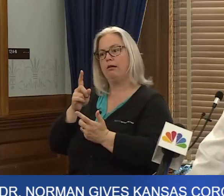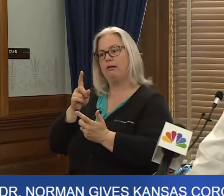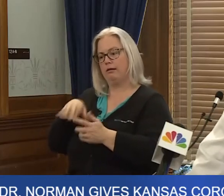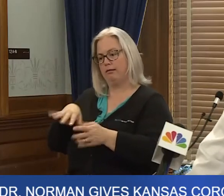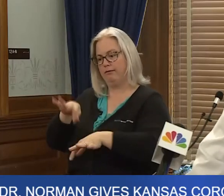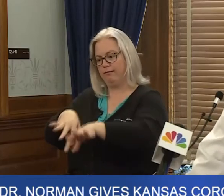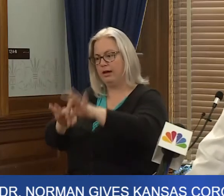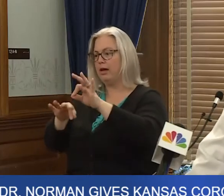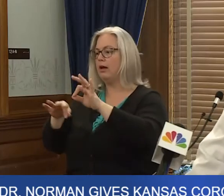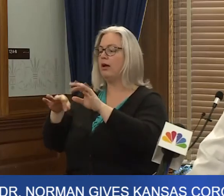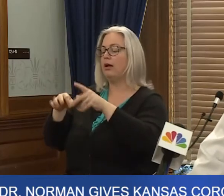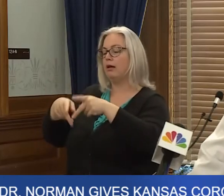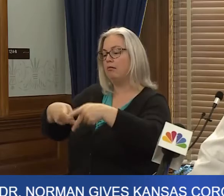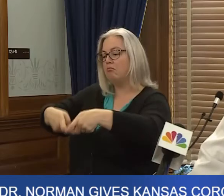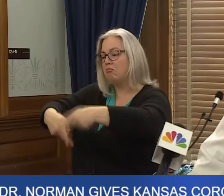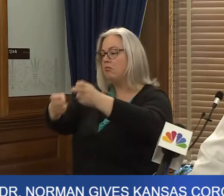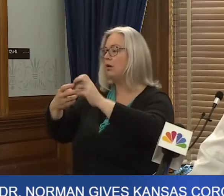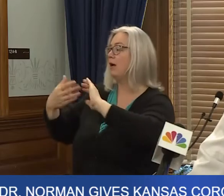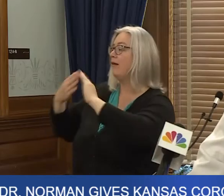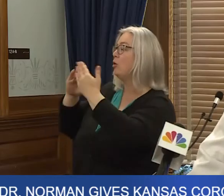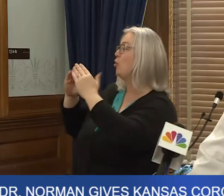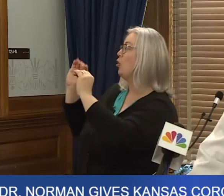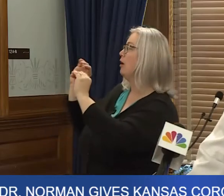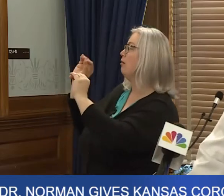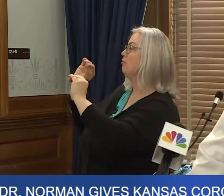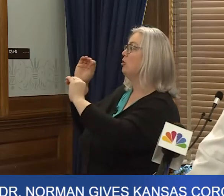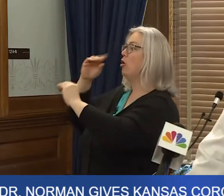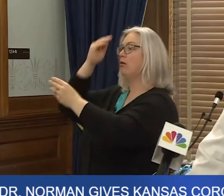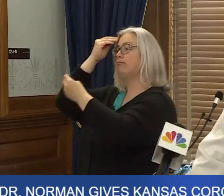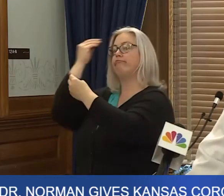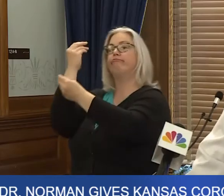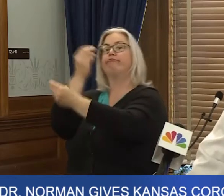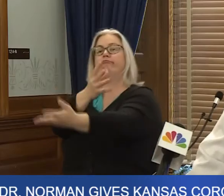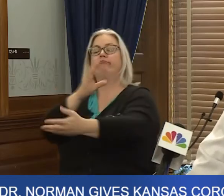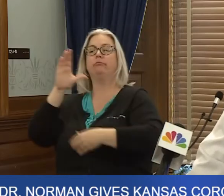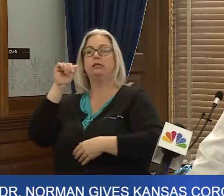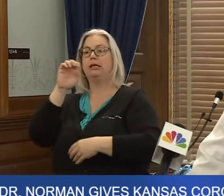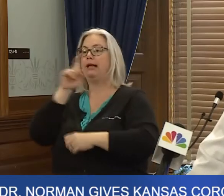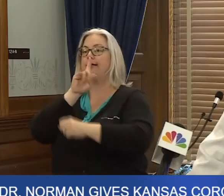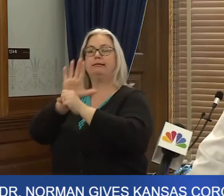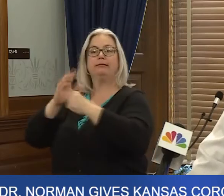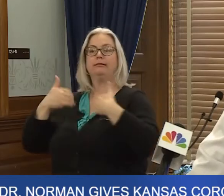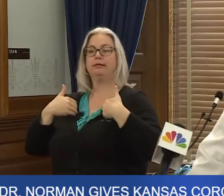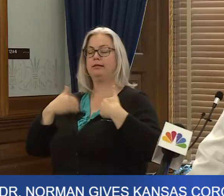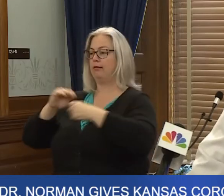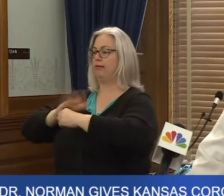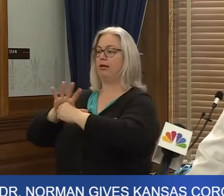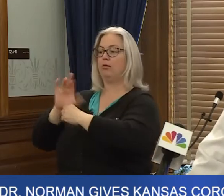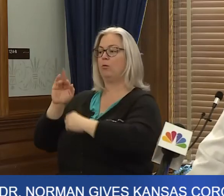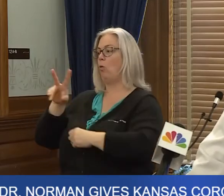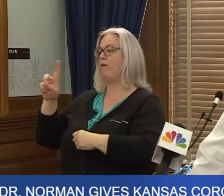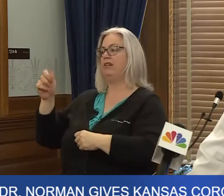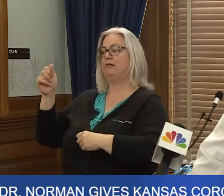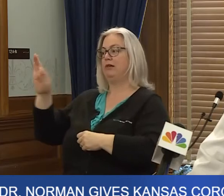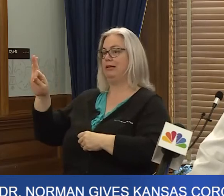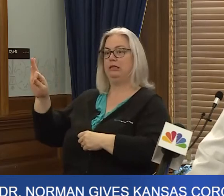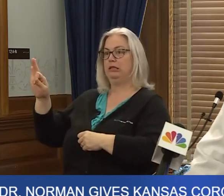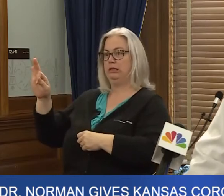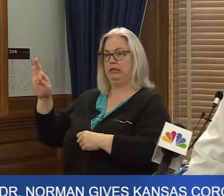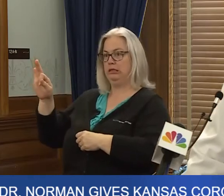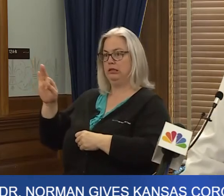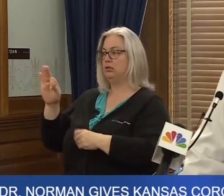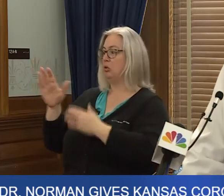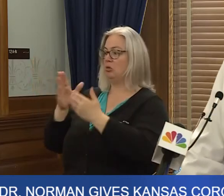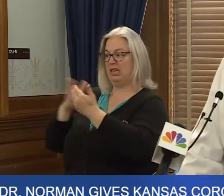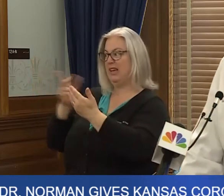in communities that have not had any reported cases of COVID-19. So it probably means that even